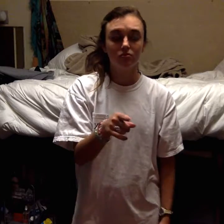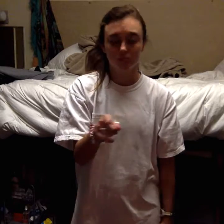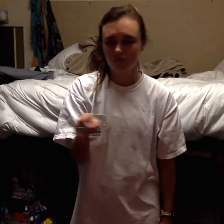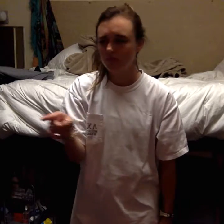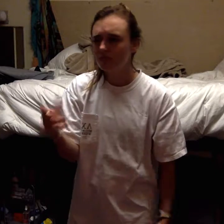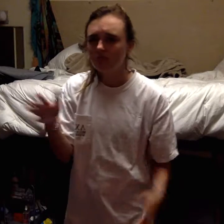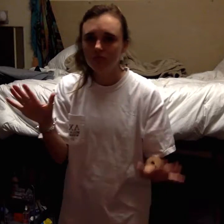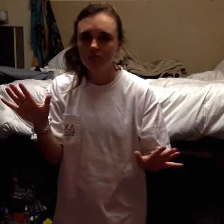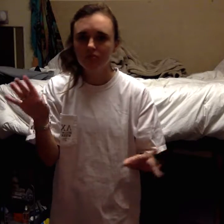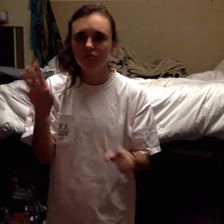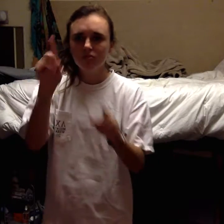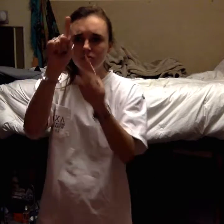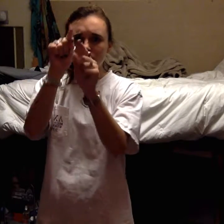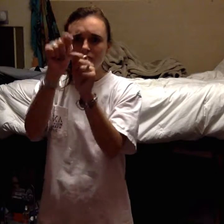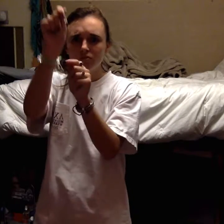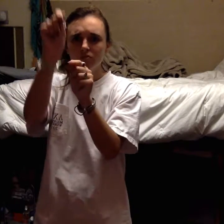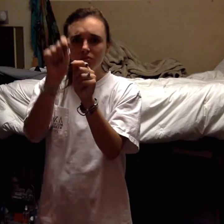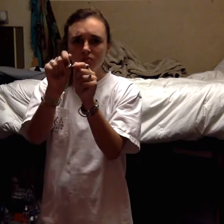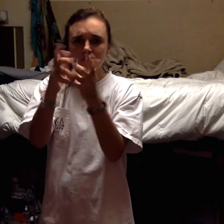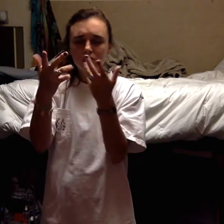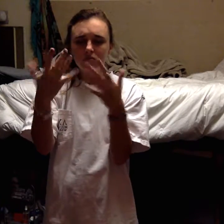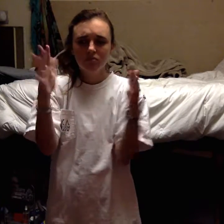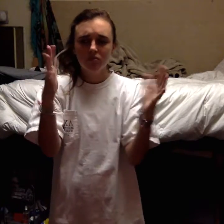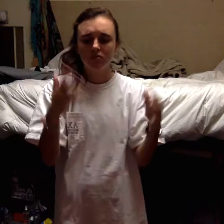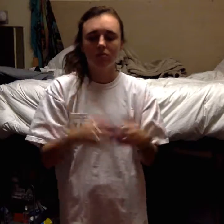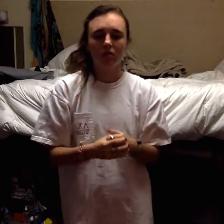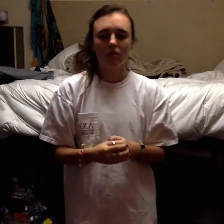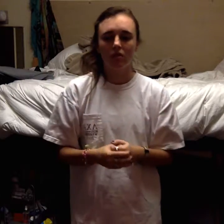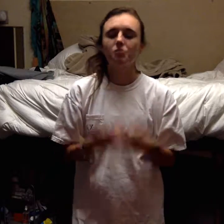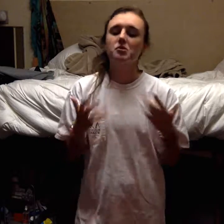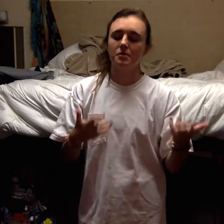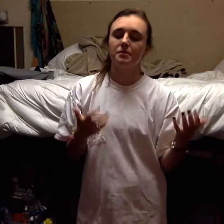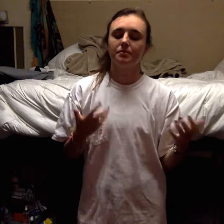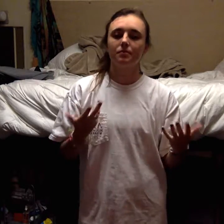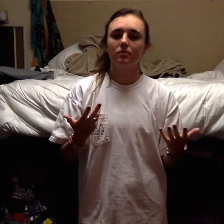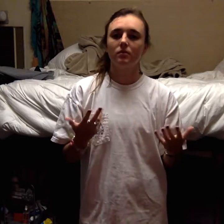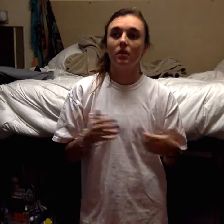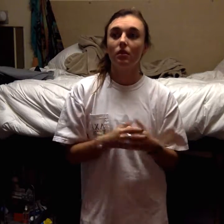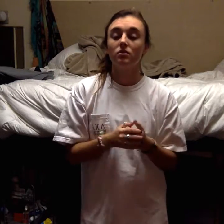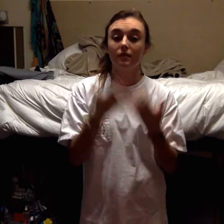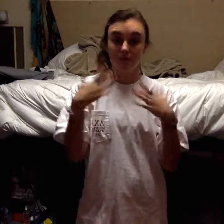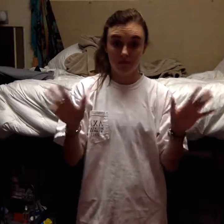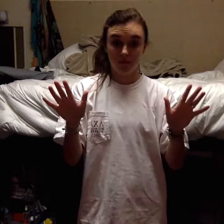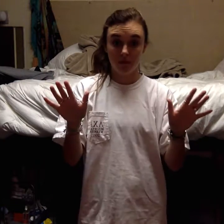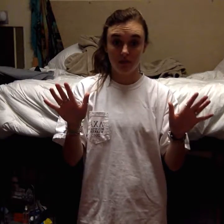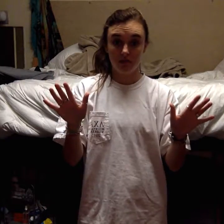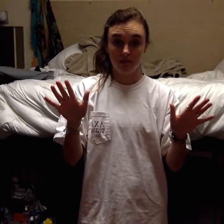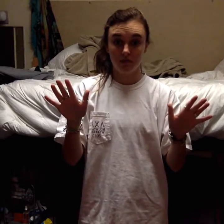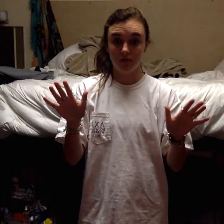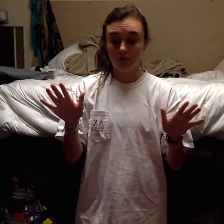Okay, we'll wait for those people that just got the triangle. What you may do, if you like, is go to the bottom of the